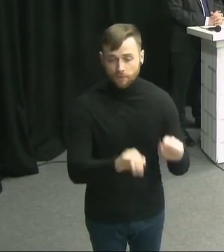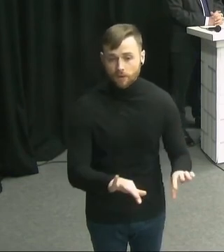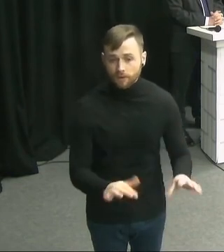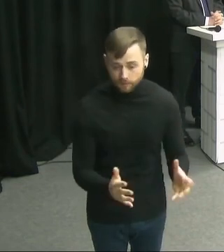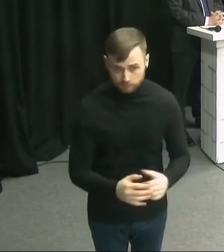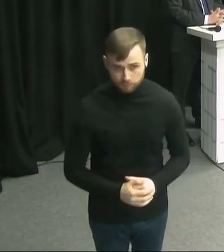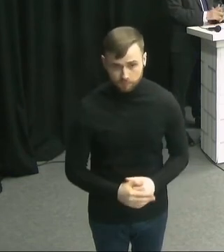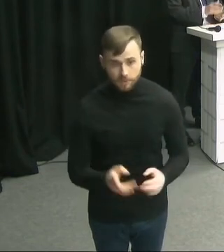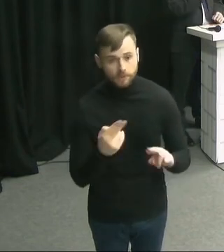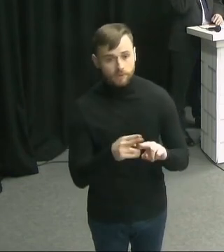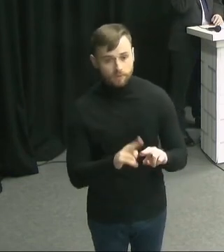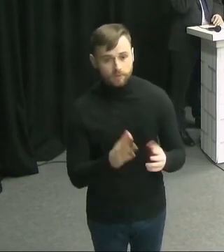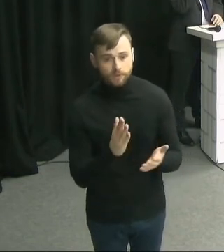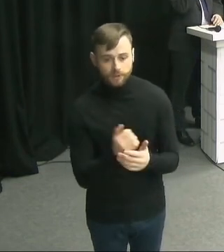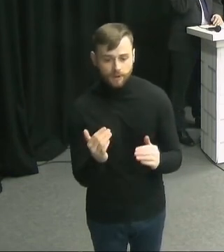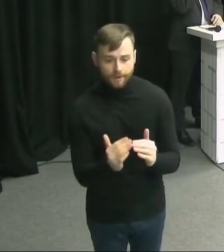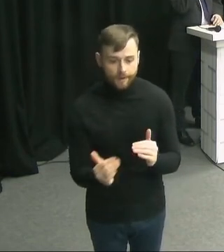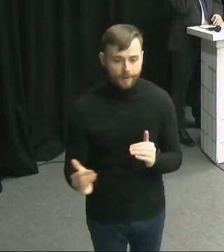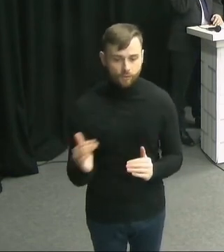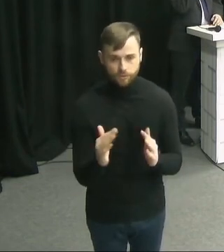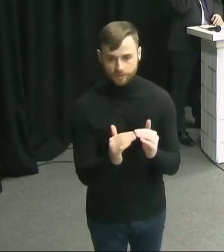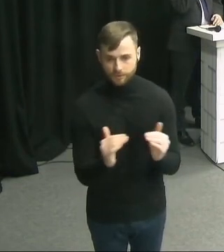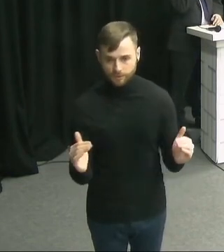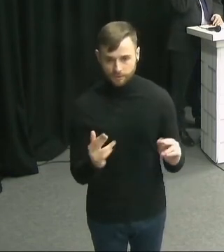this, and we need to